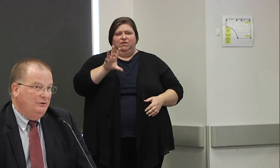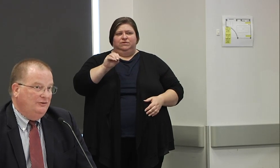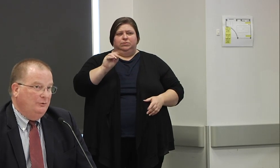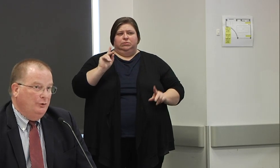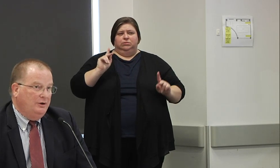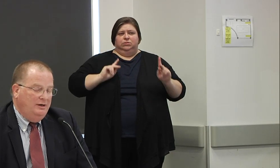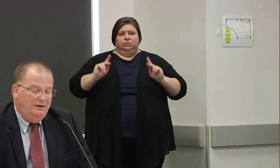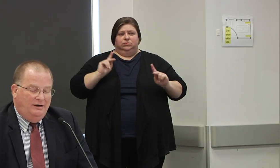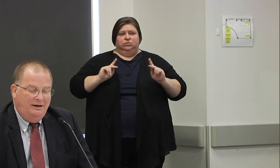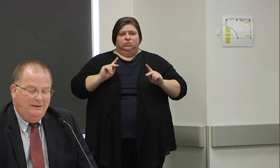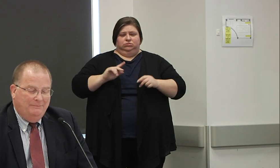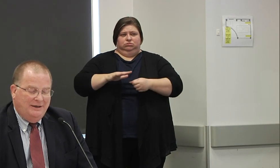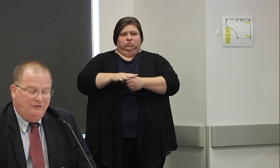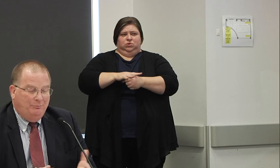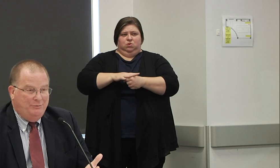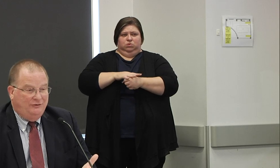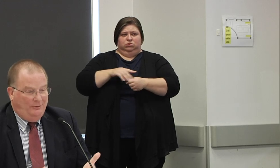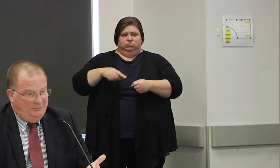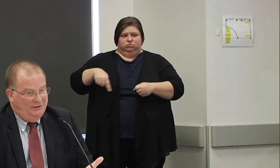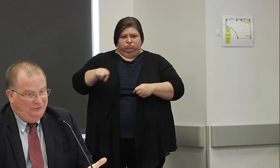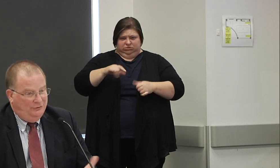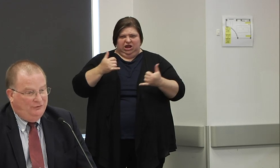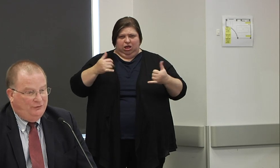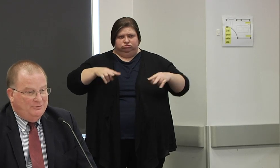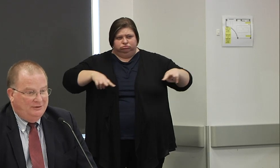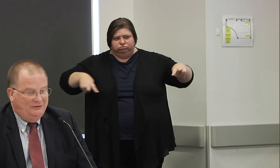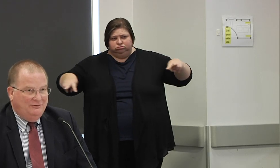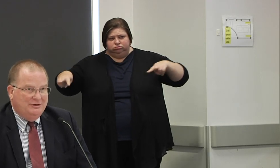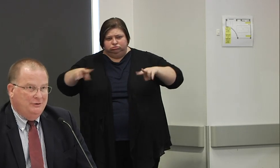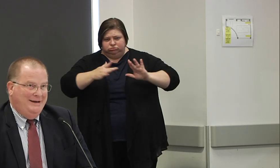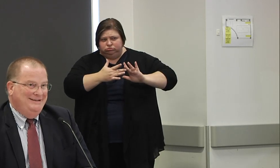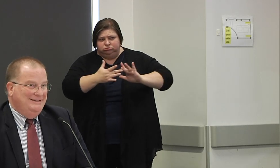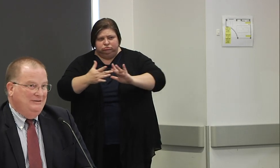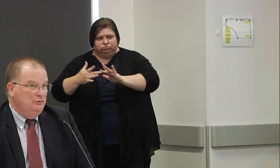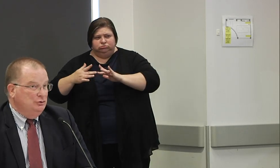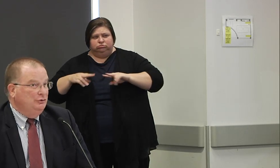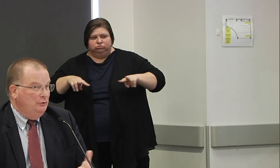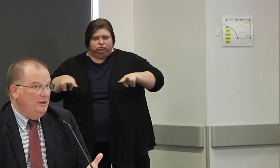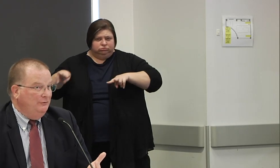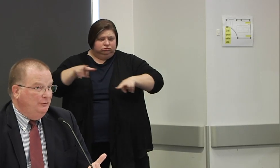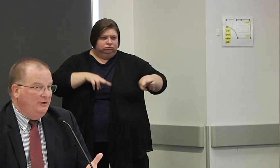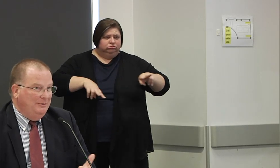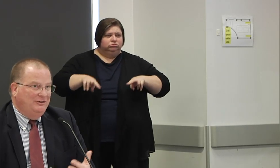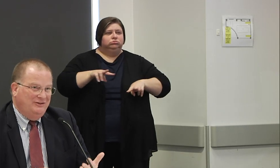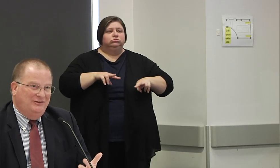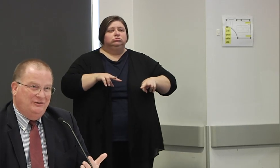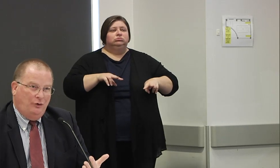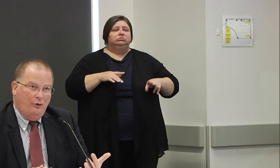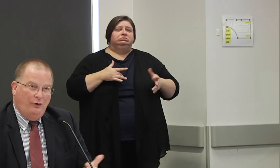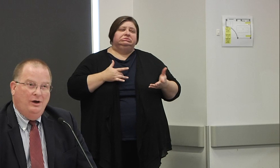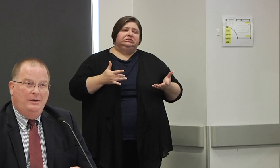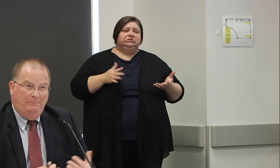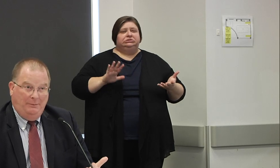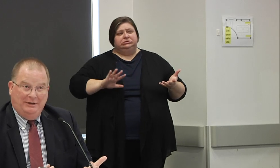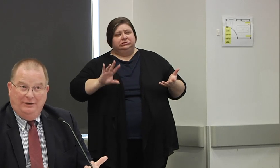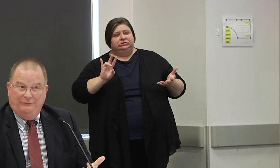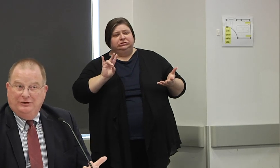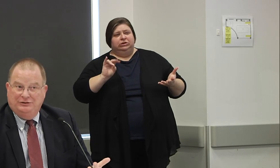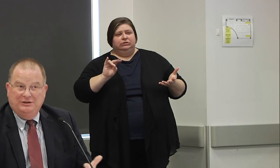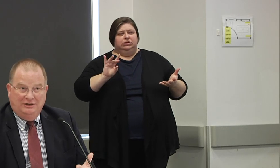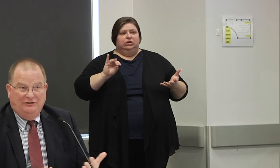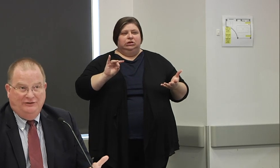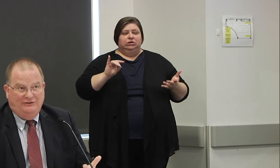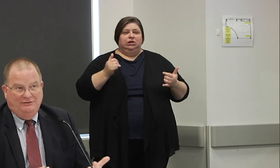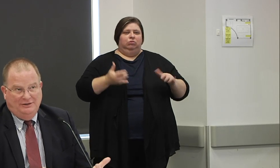tracing work. That's an increase from the 70 or 80 that usually do that full time, because this is a core public health function